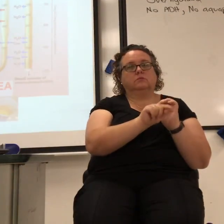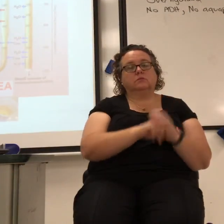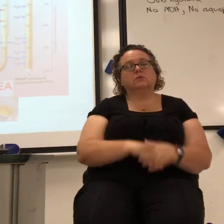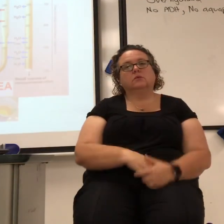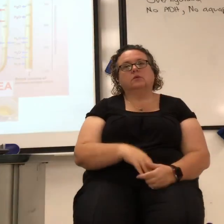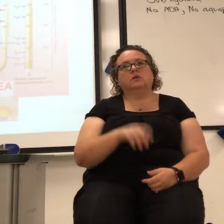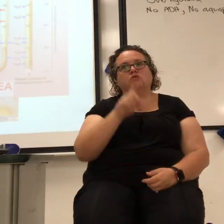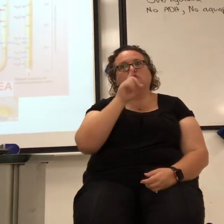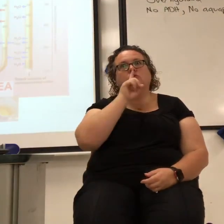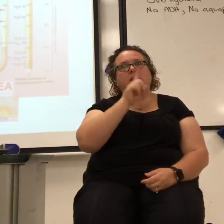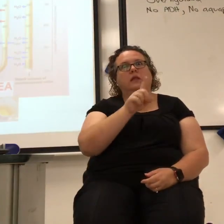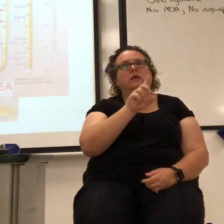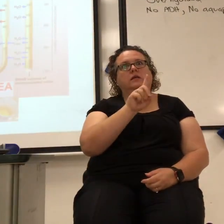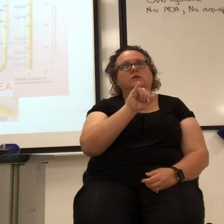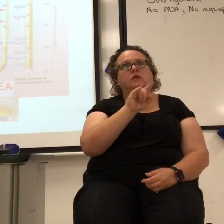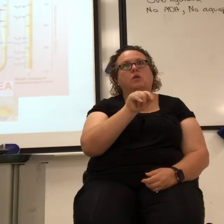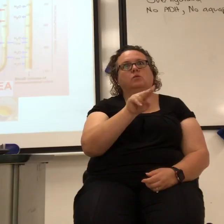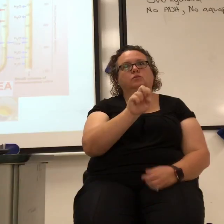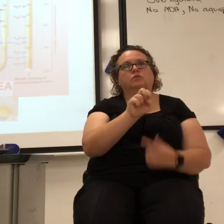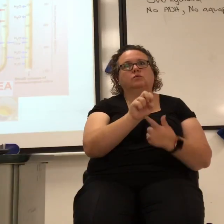Okay, it's very dilute. Maybe